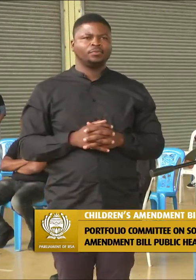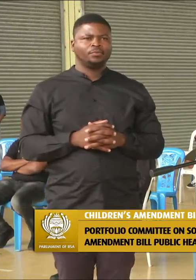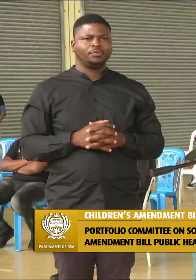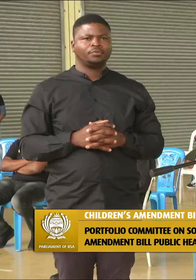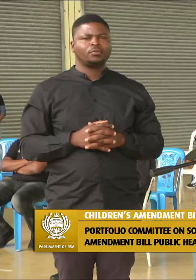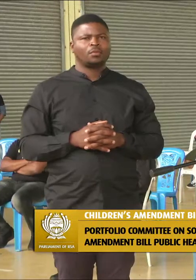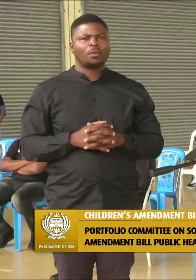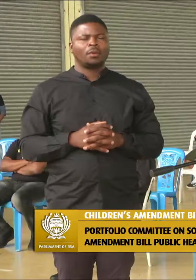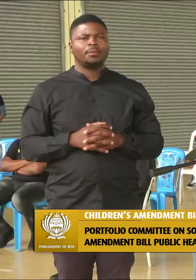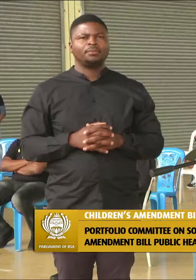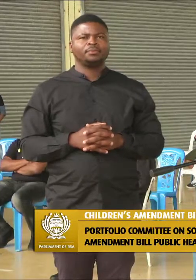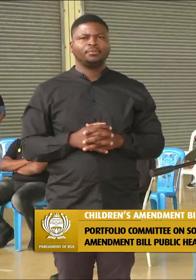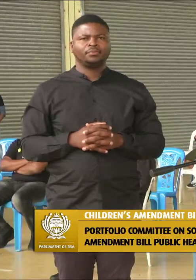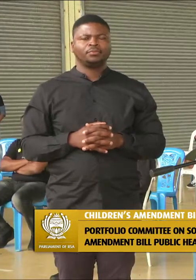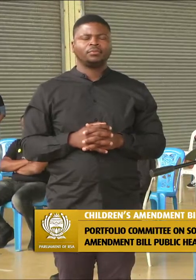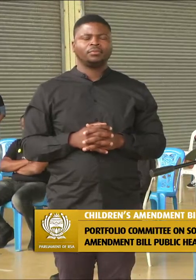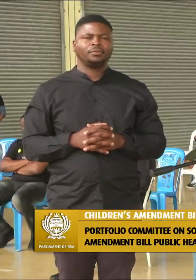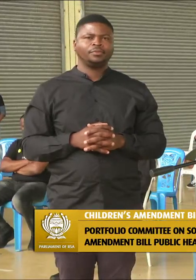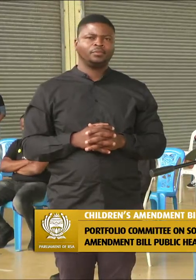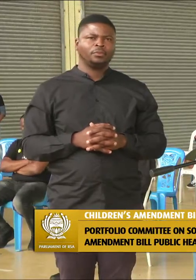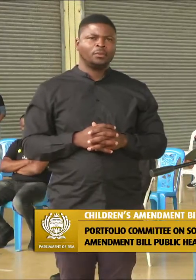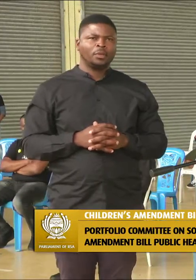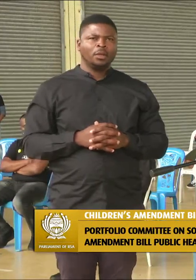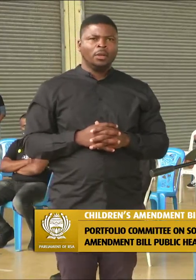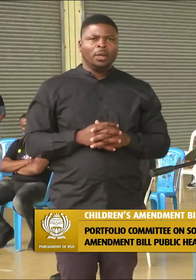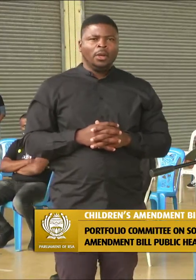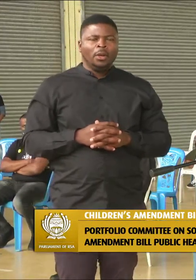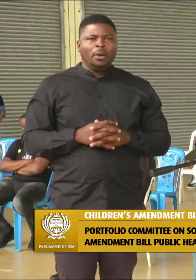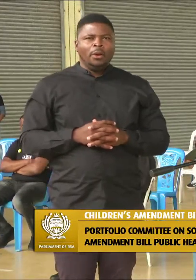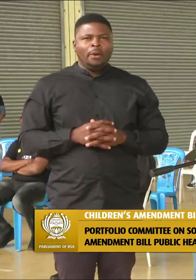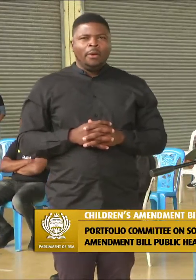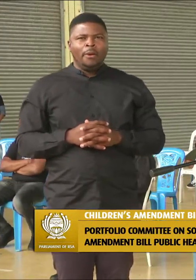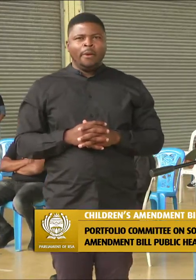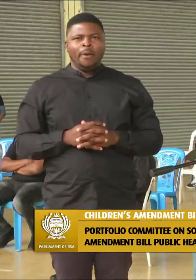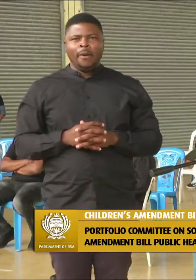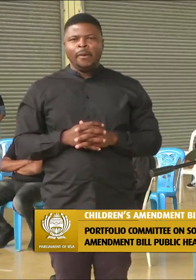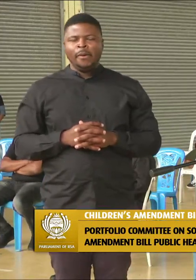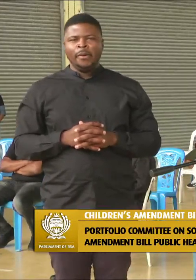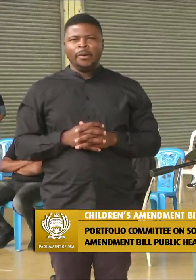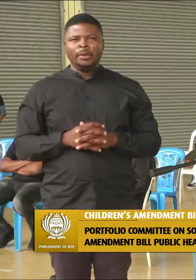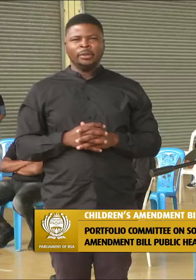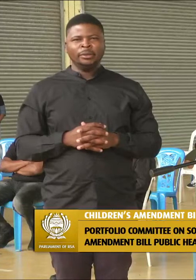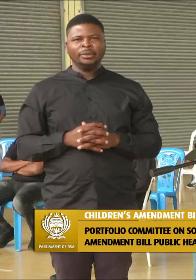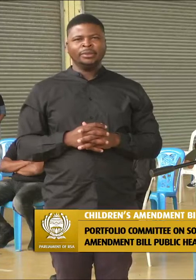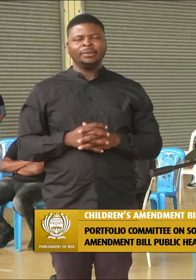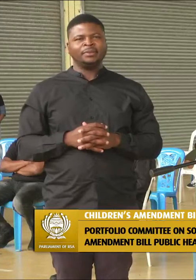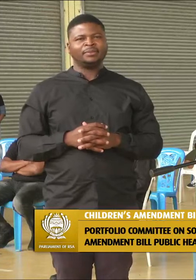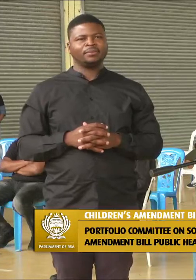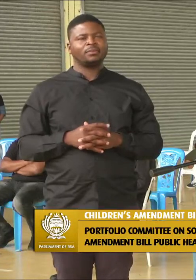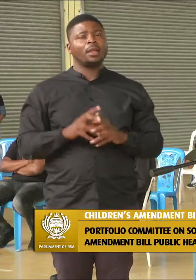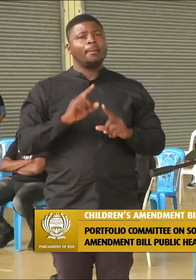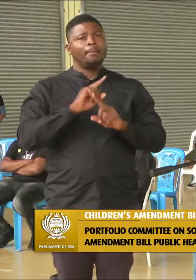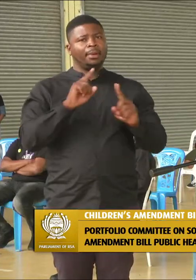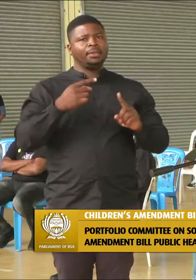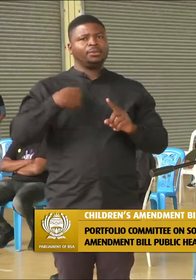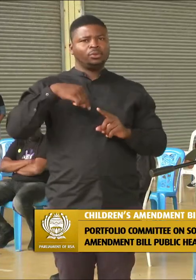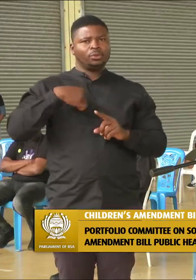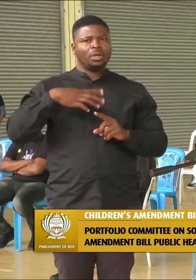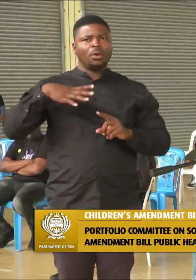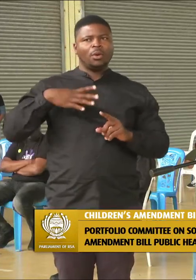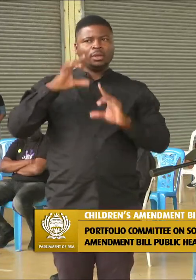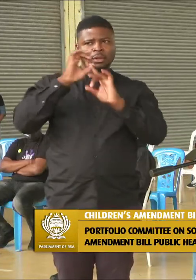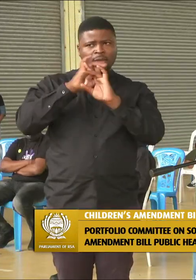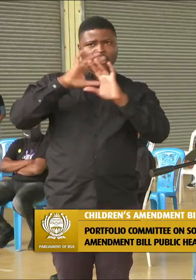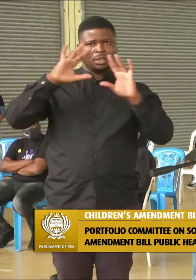ngokuvikeleka kweingane umulalela izinto ayishilo. What you want to maybe clarify is the fact that as the